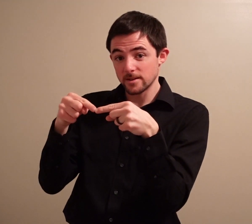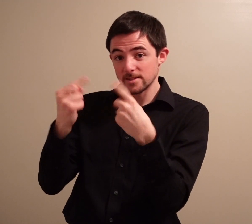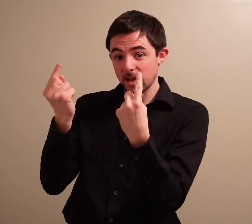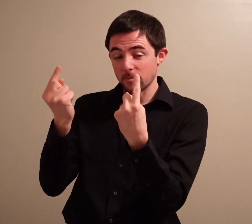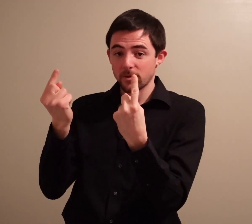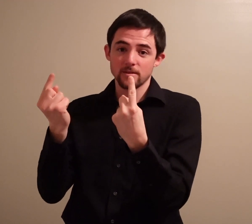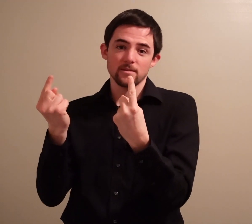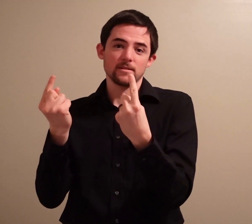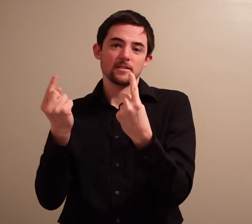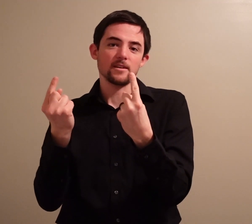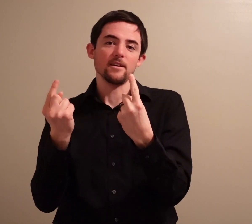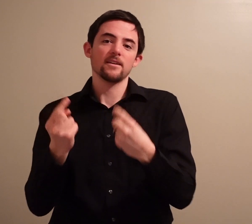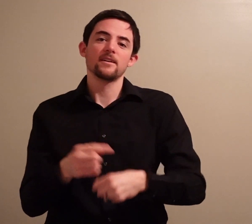snap. Okay?